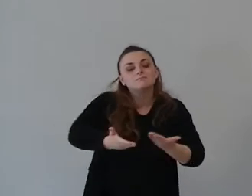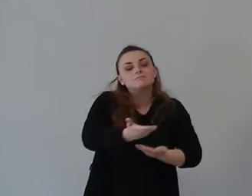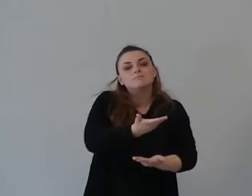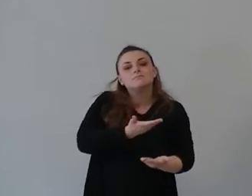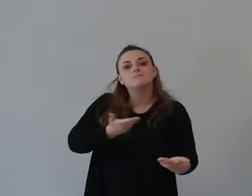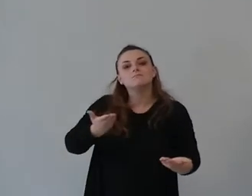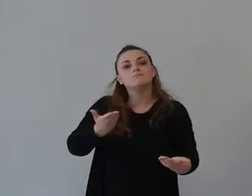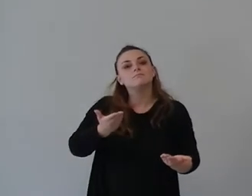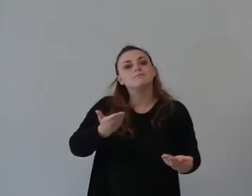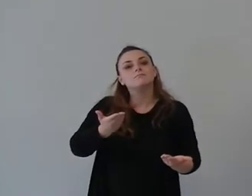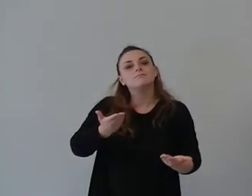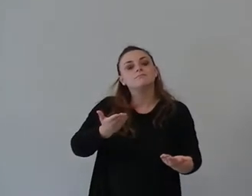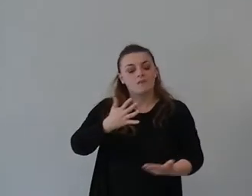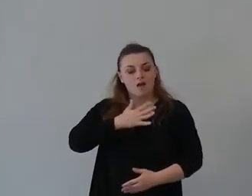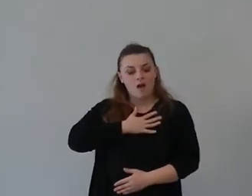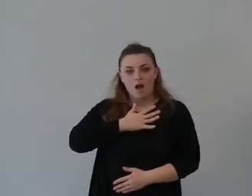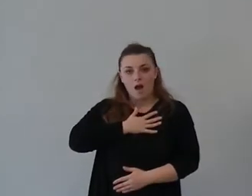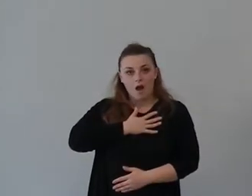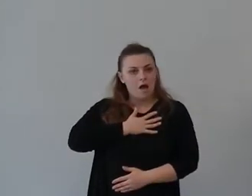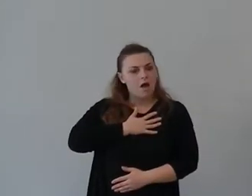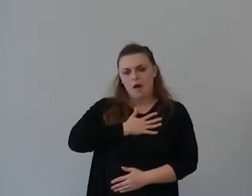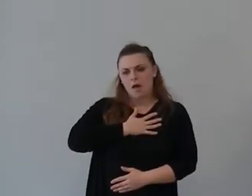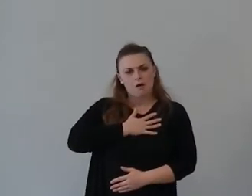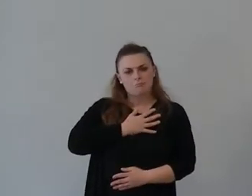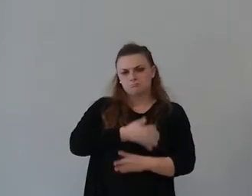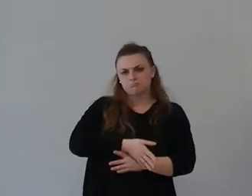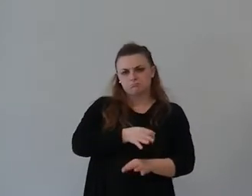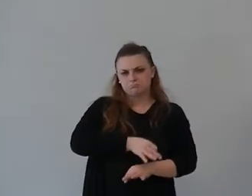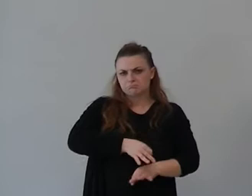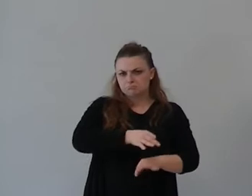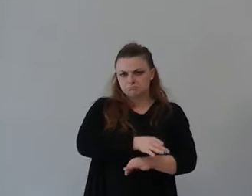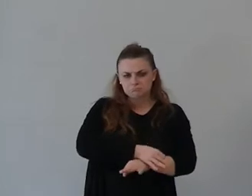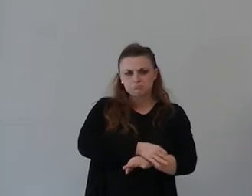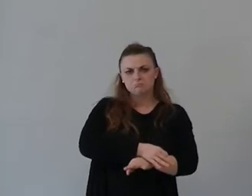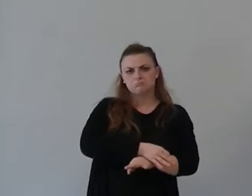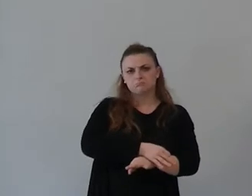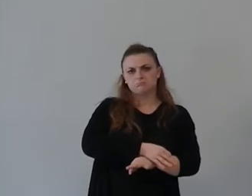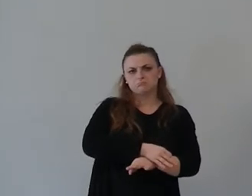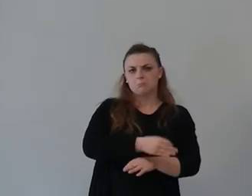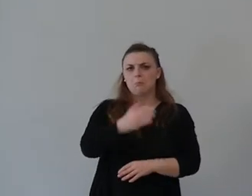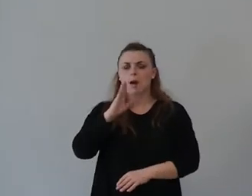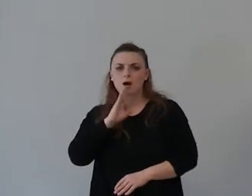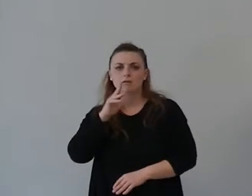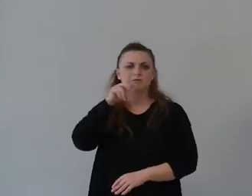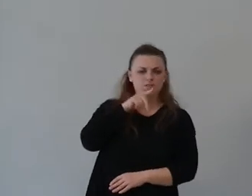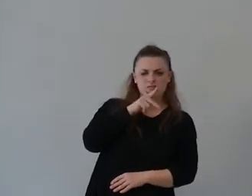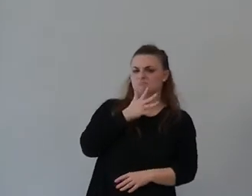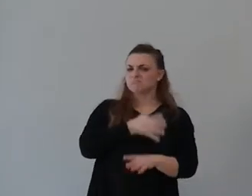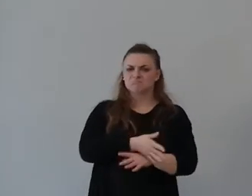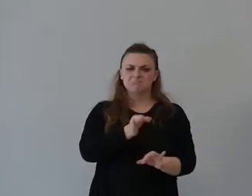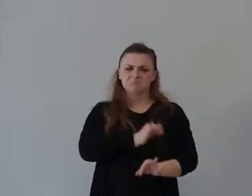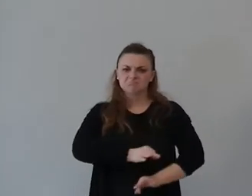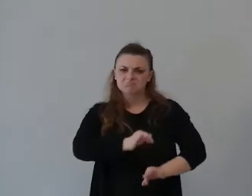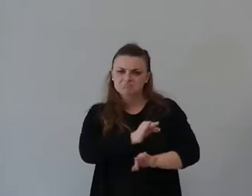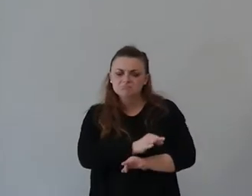gender. Non importa se sei maschio o femmina. It doesn't matter your nationality. Non importa la tua cittadinanza. It